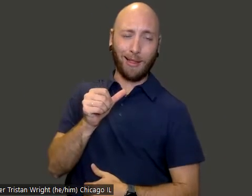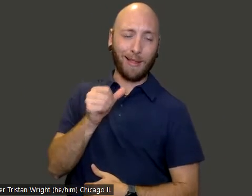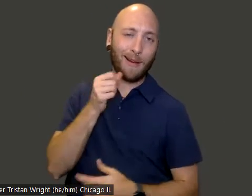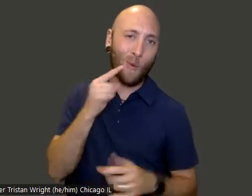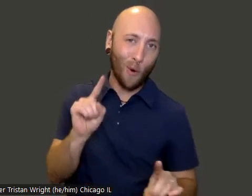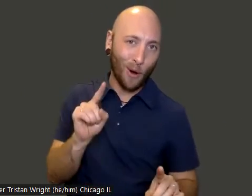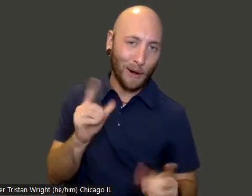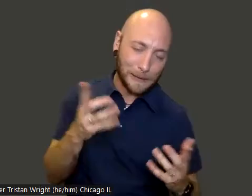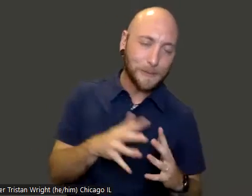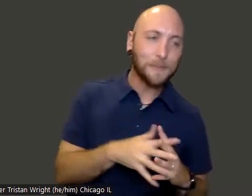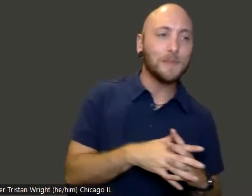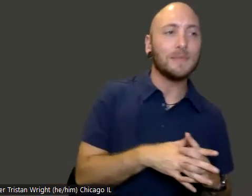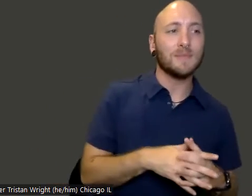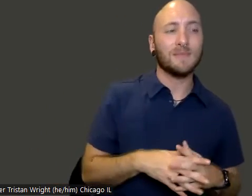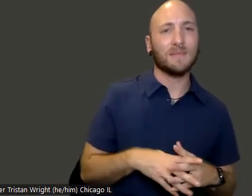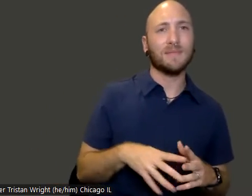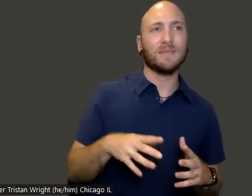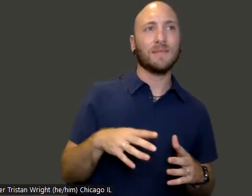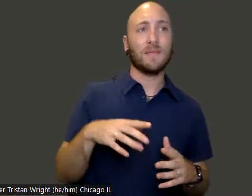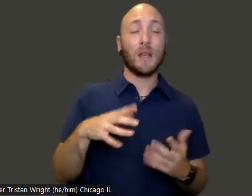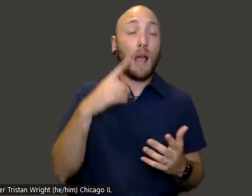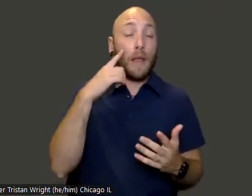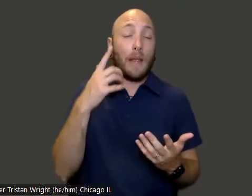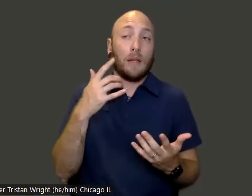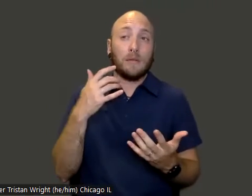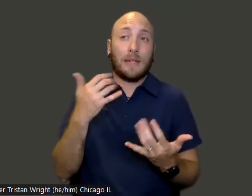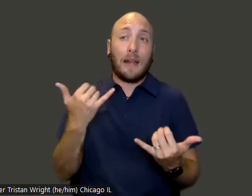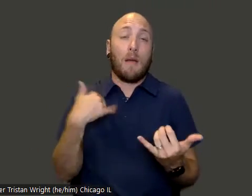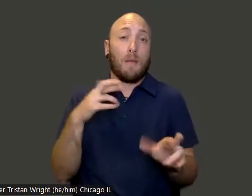I got desperate enough because I just kind of wake up restless, irritable, and discontent.